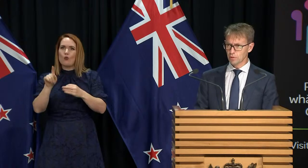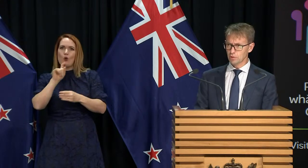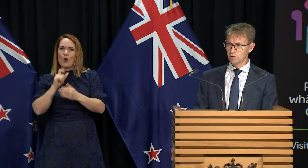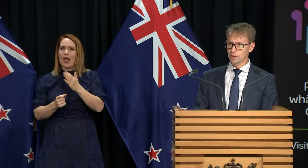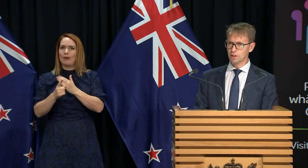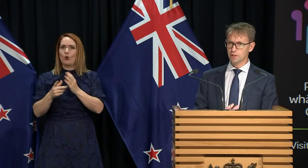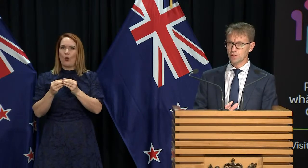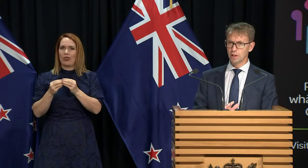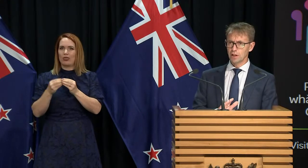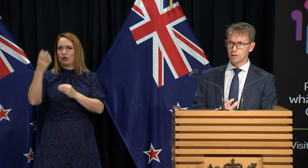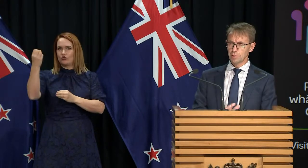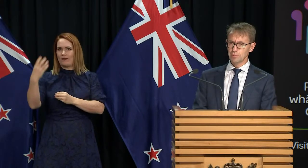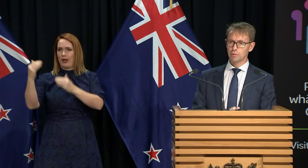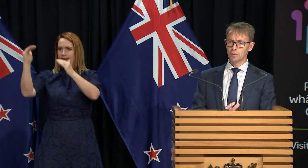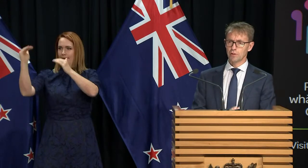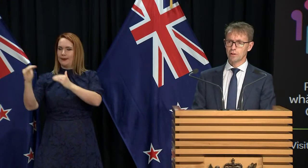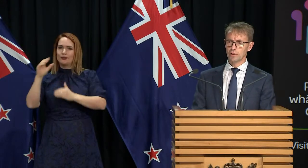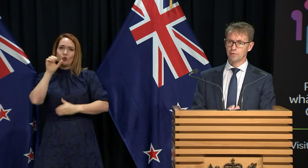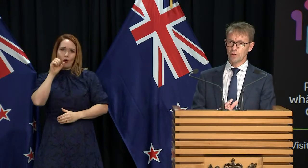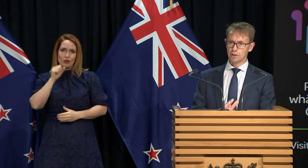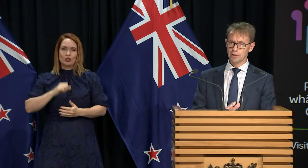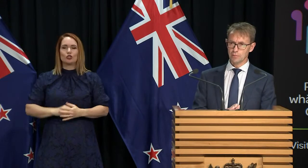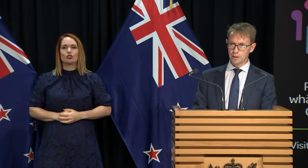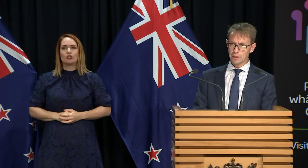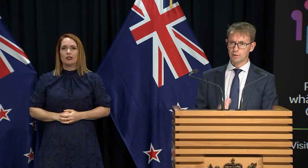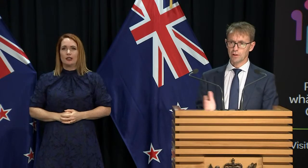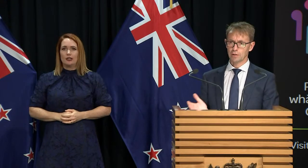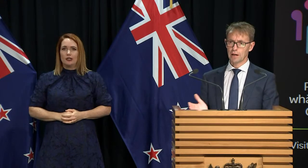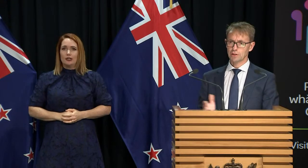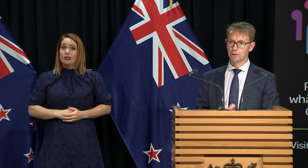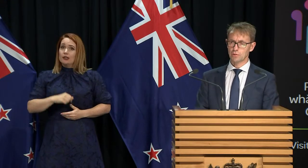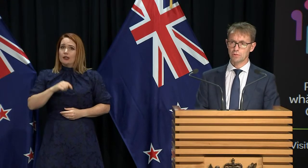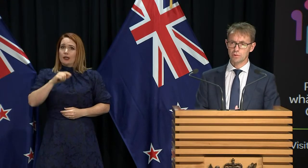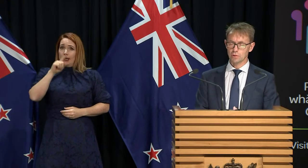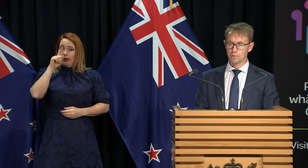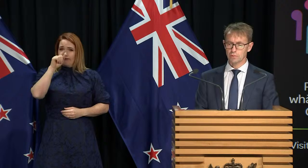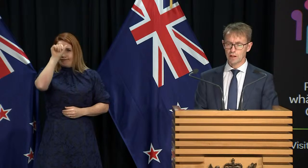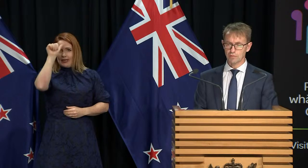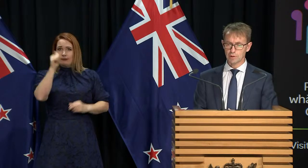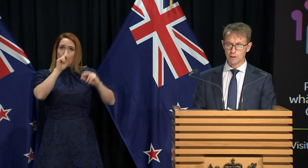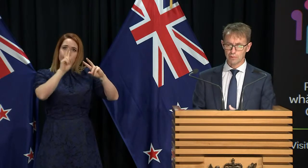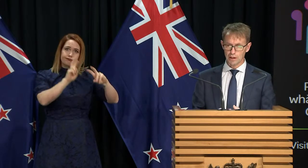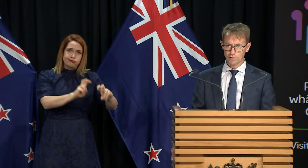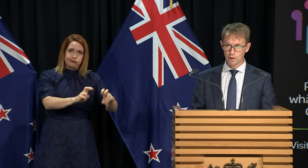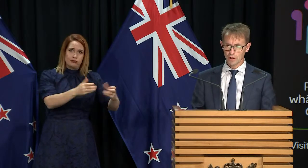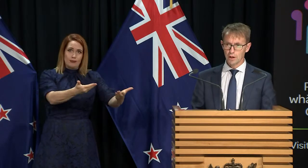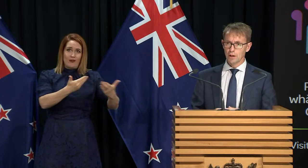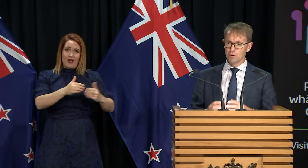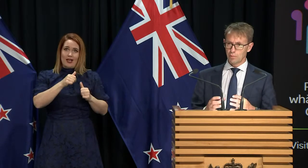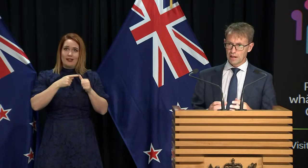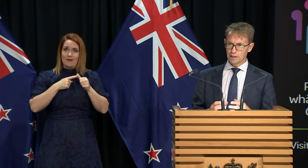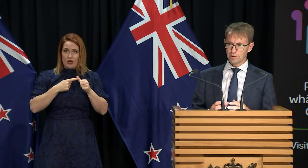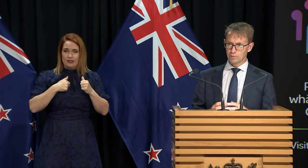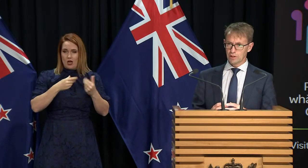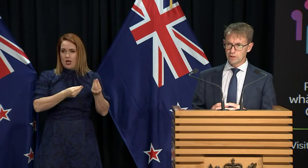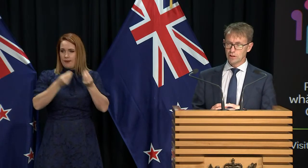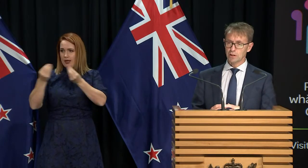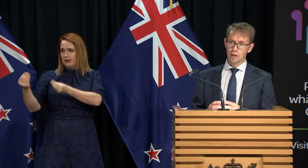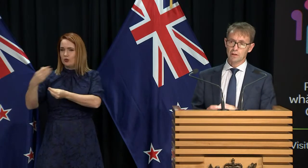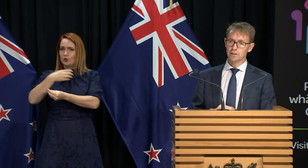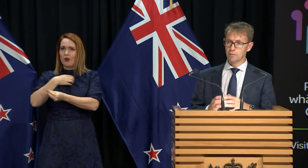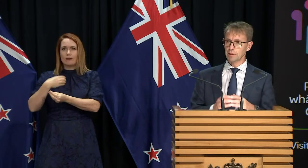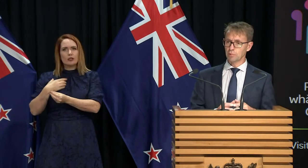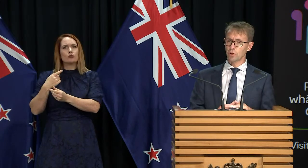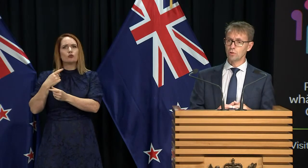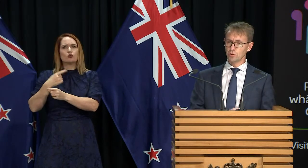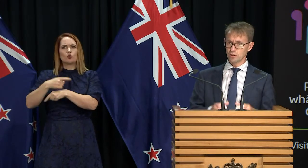settings. But what I would say is that the people that provided the advice to me and that I passed through to the government around remaining in the red setting